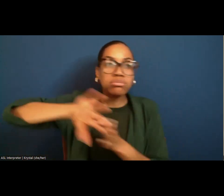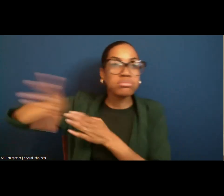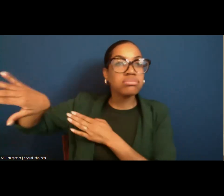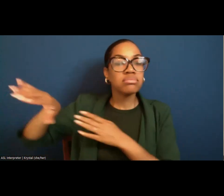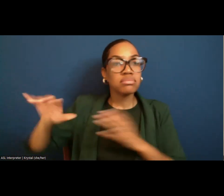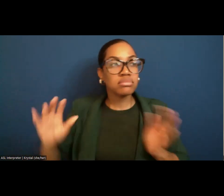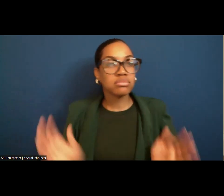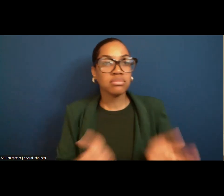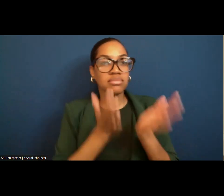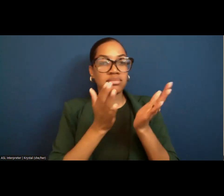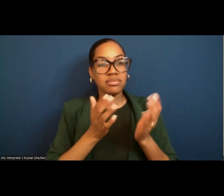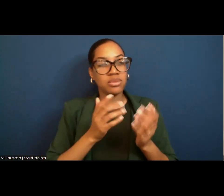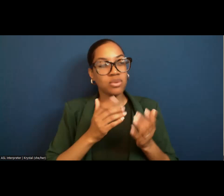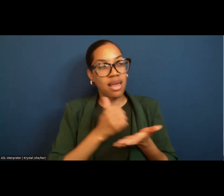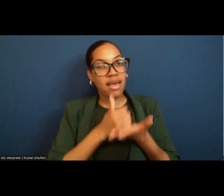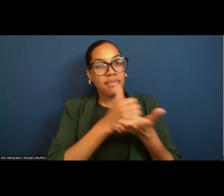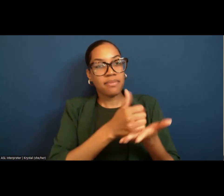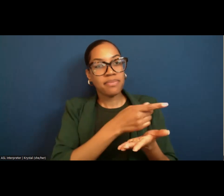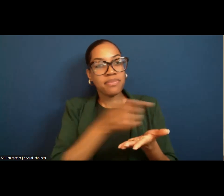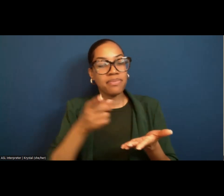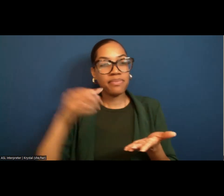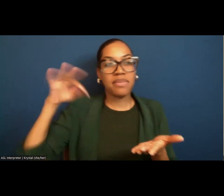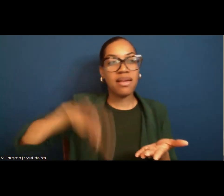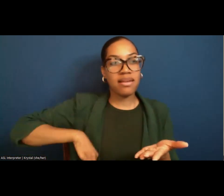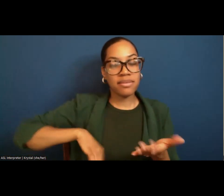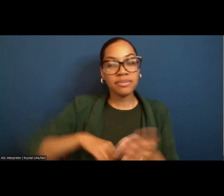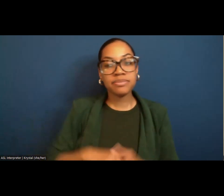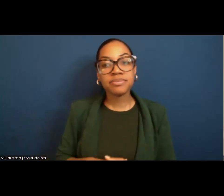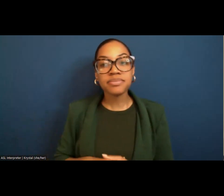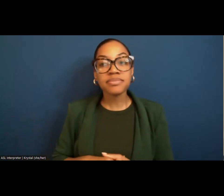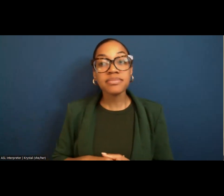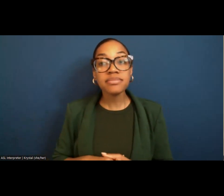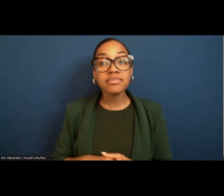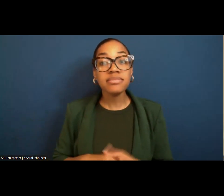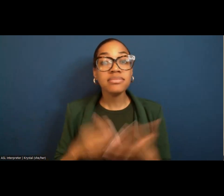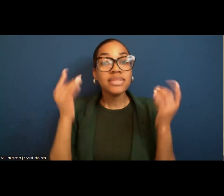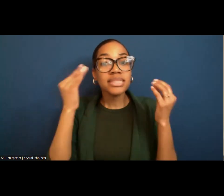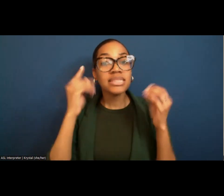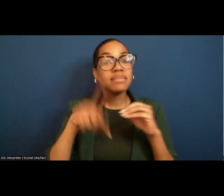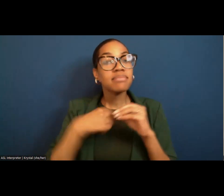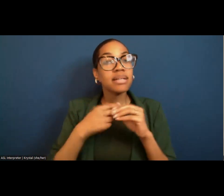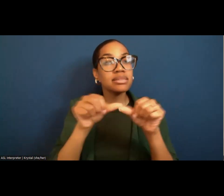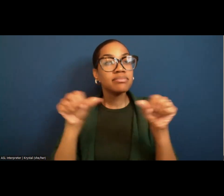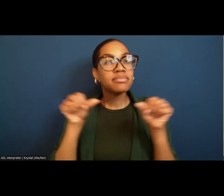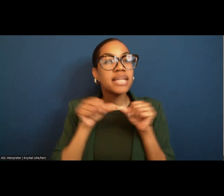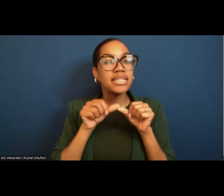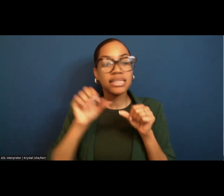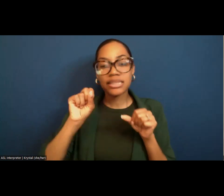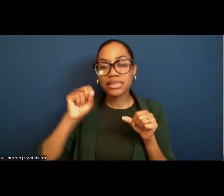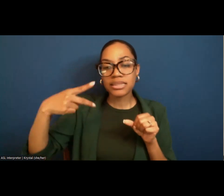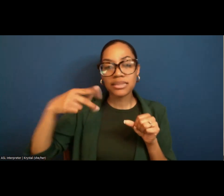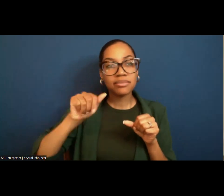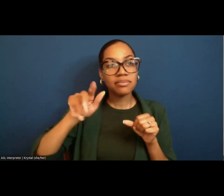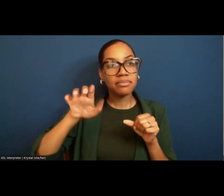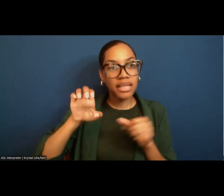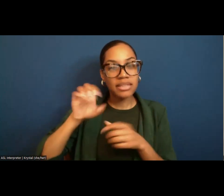for them. I also think about what it means to create space for people, adults as well, to really explore their identities in